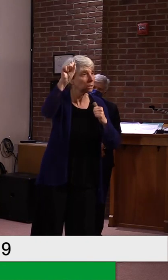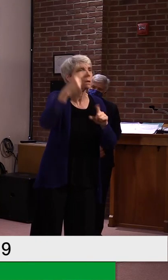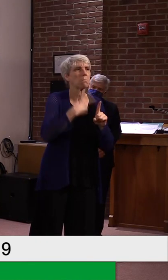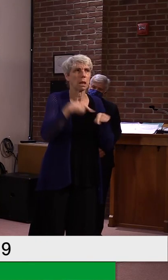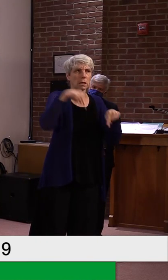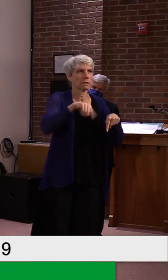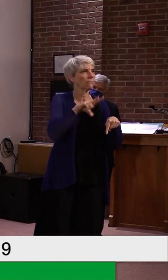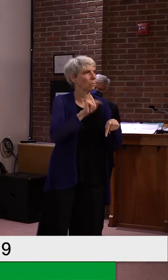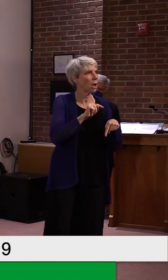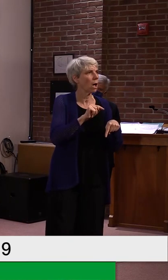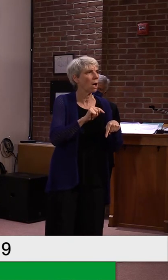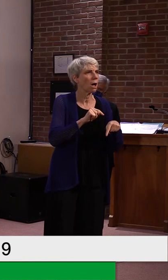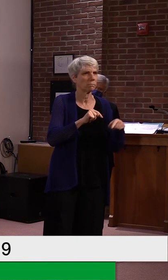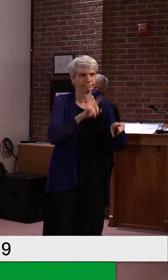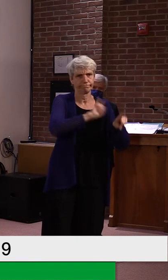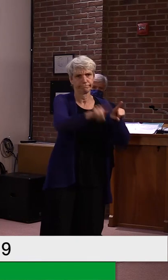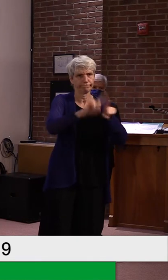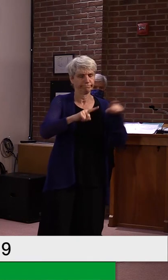Thank you.